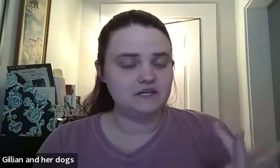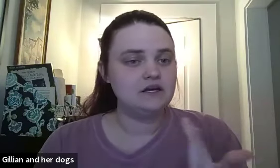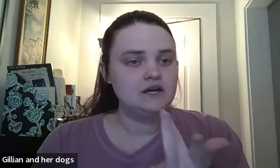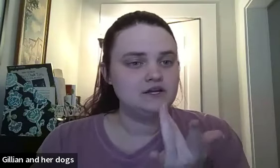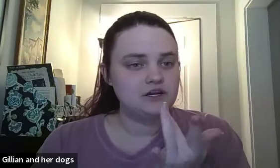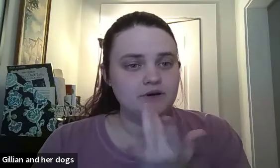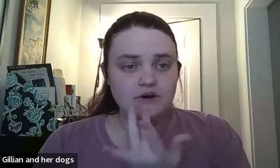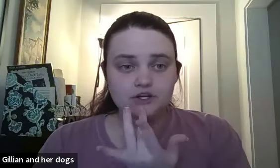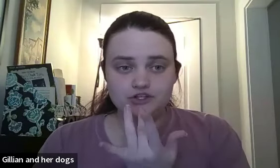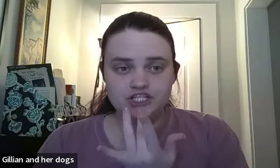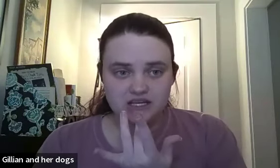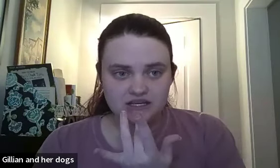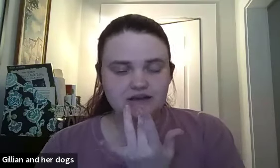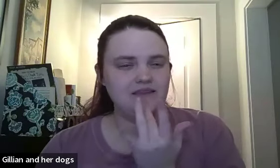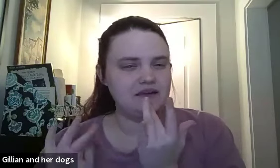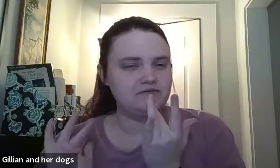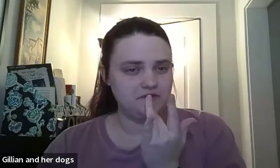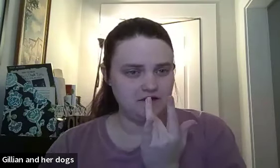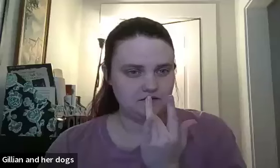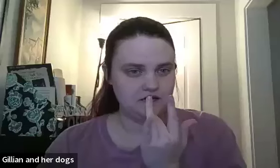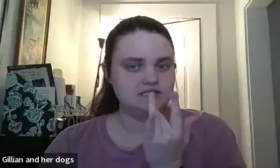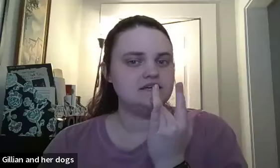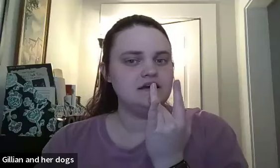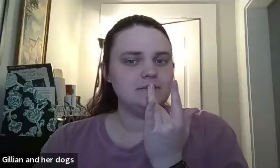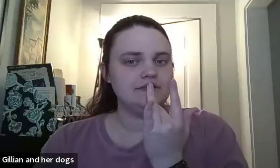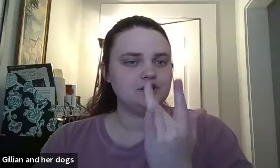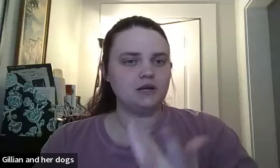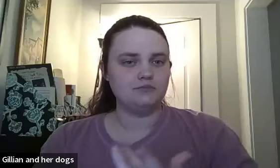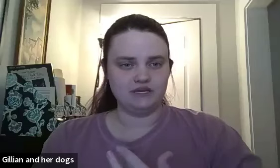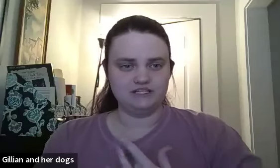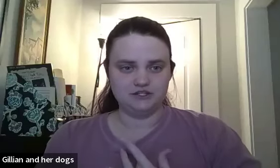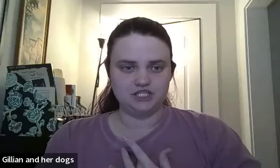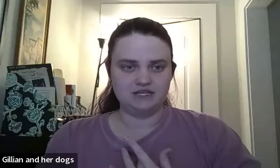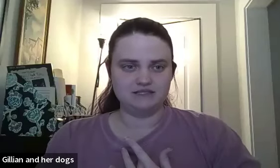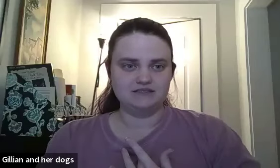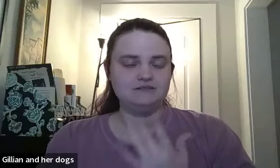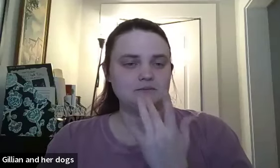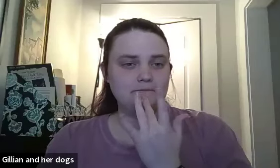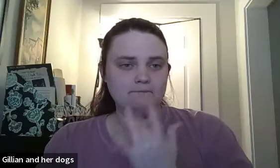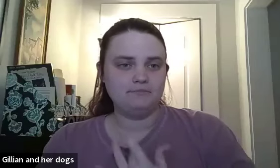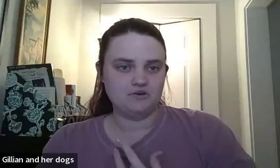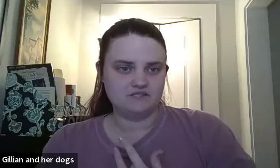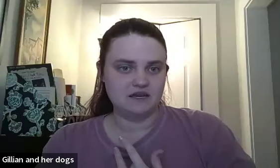finger. You're going to put it on your chin like favorite, but then you're going to bring it to your chest.